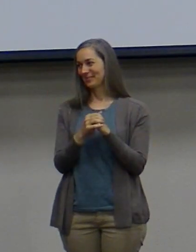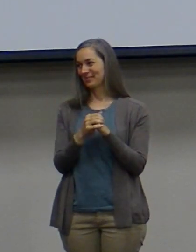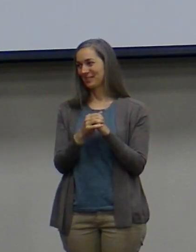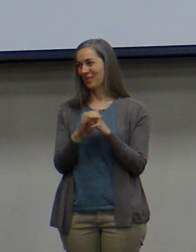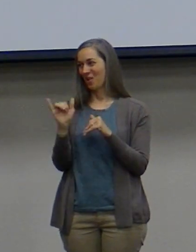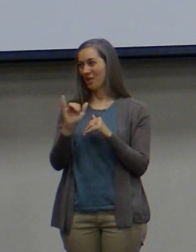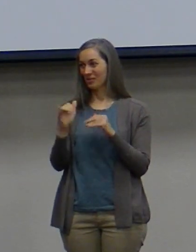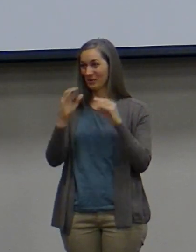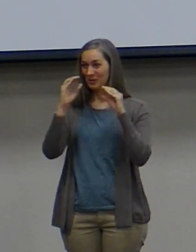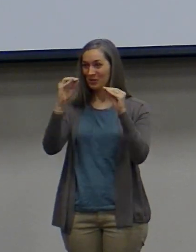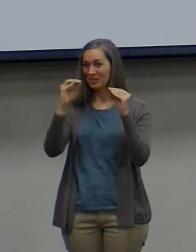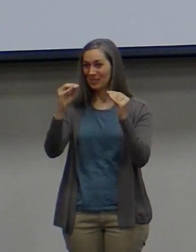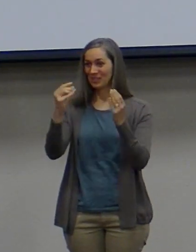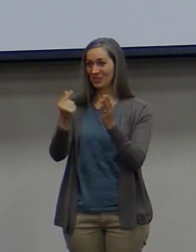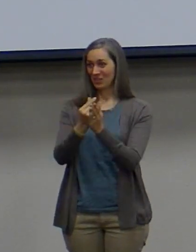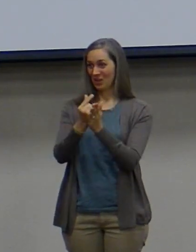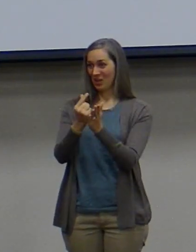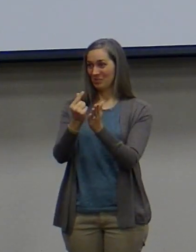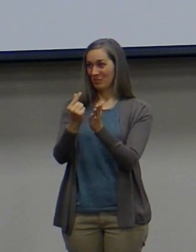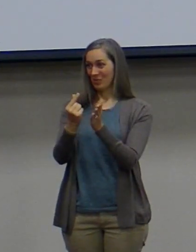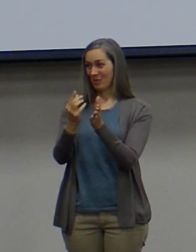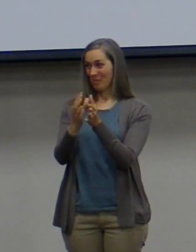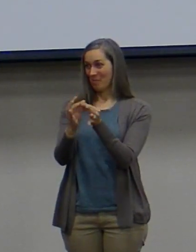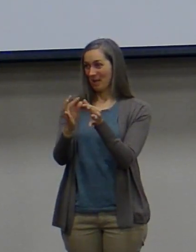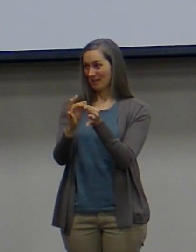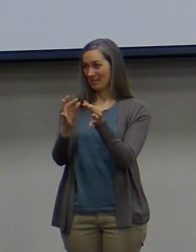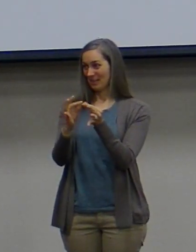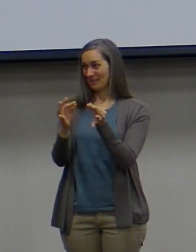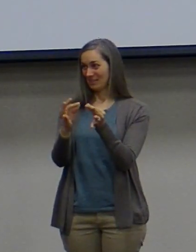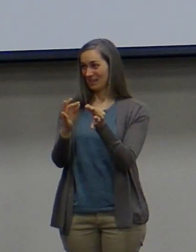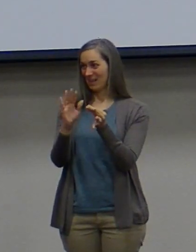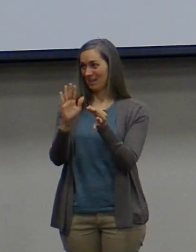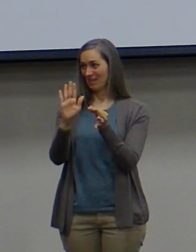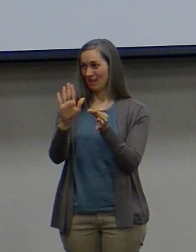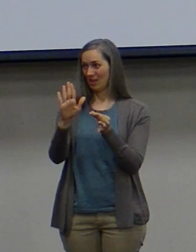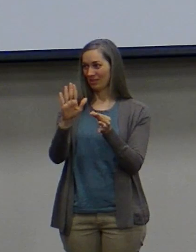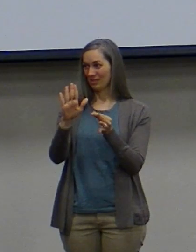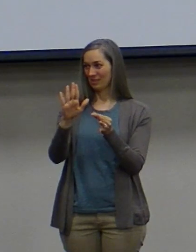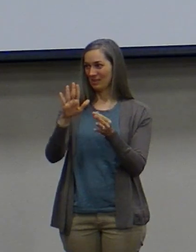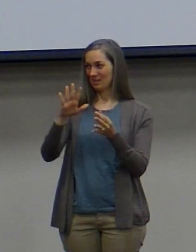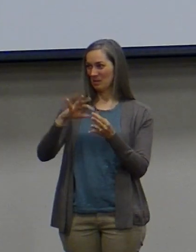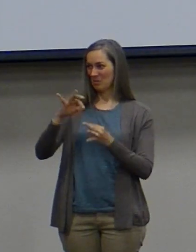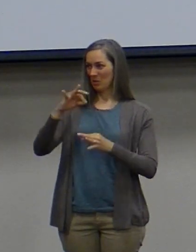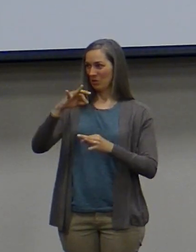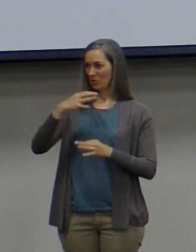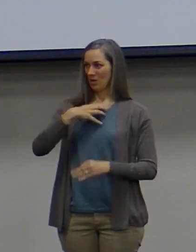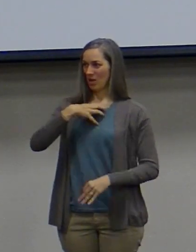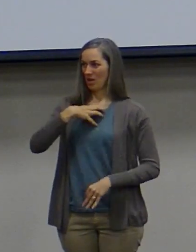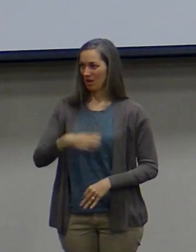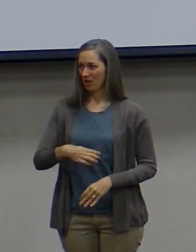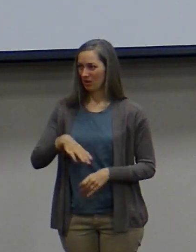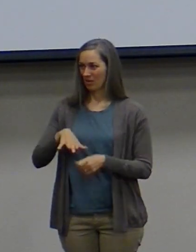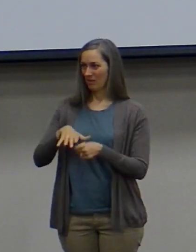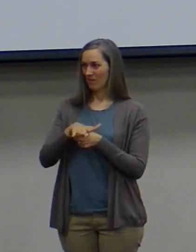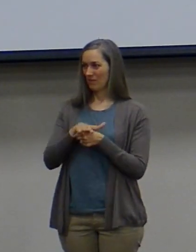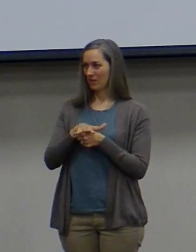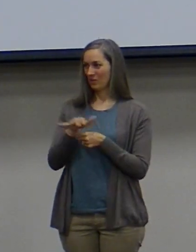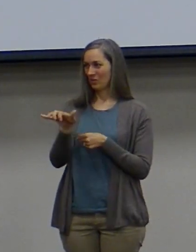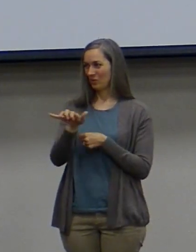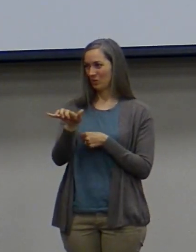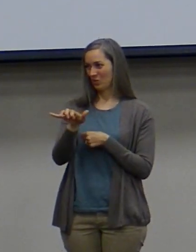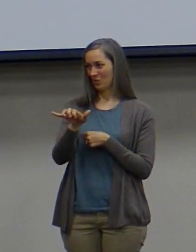you share with them that gospel message, and suddenly that deep, deep spiritual hunger is filled with the love of Jesus. And